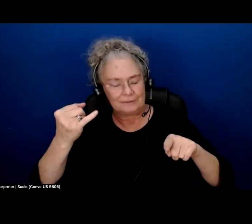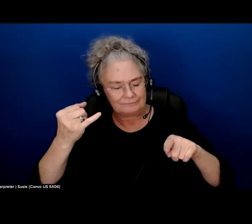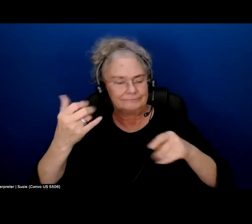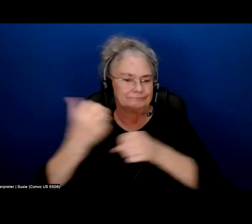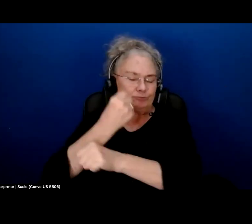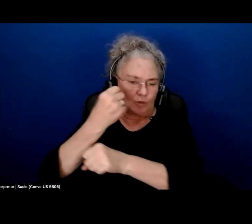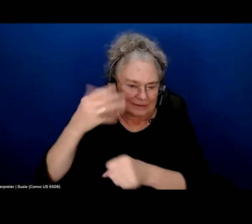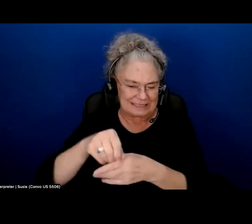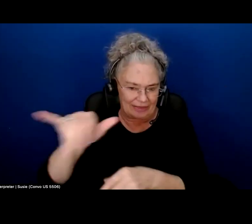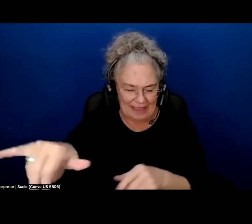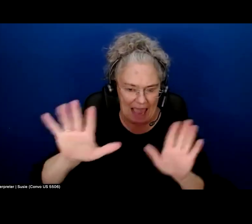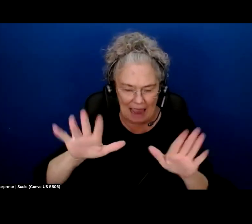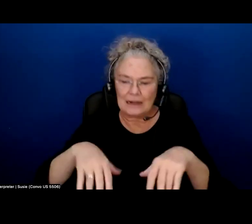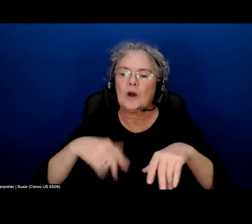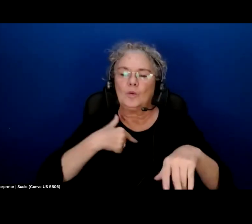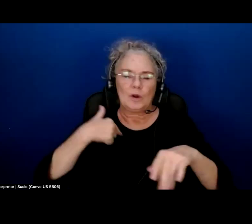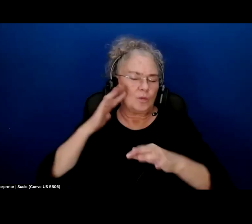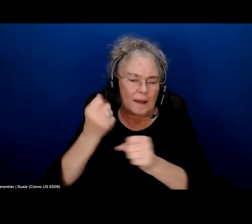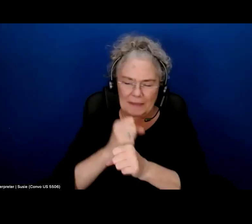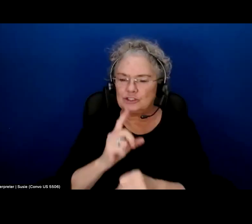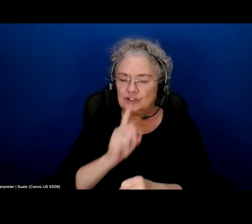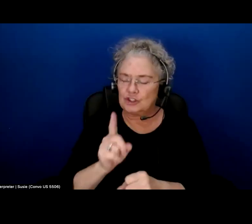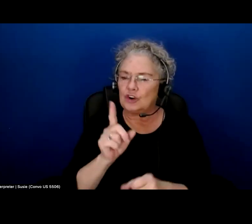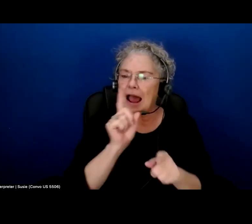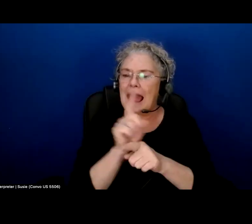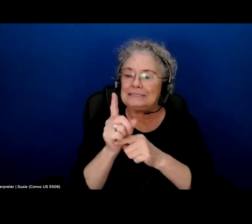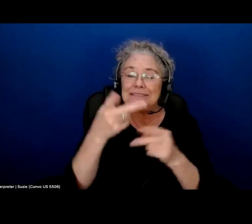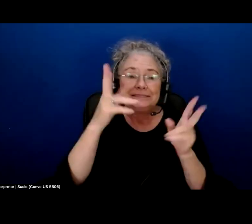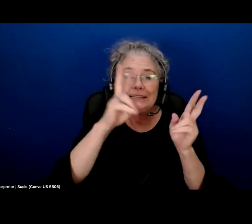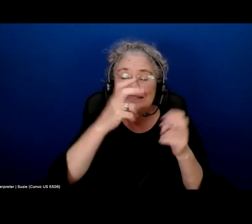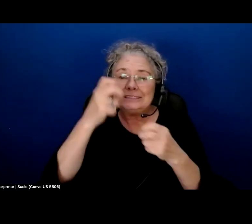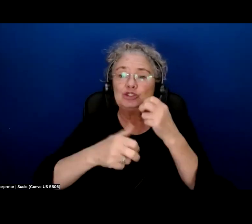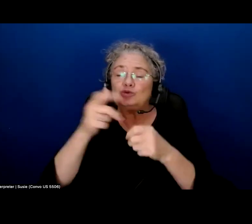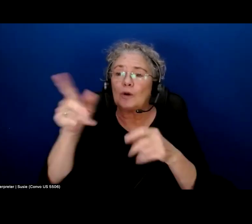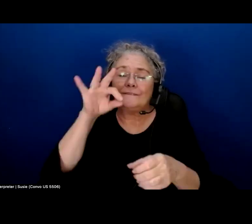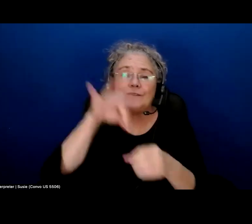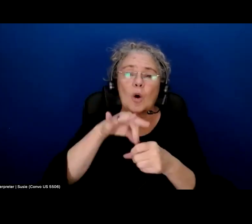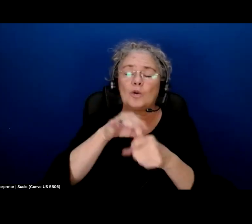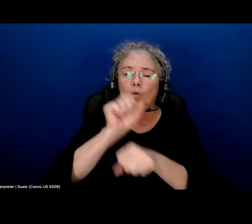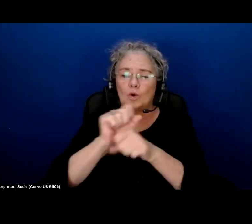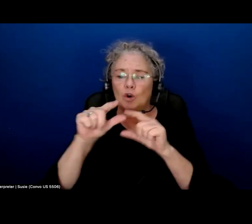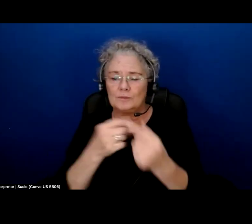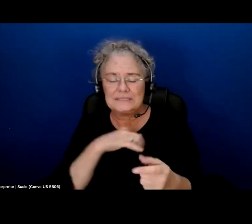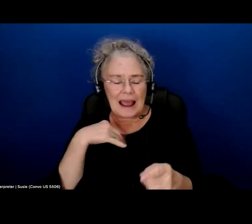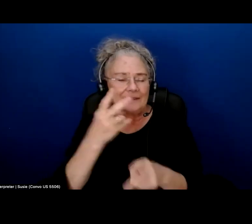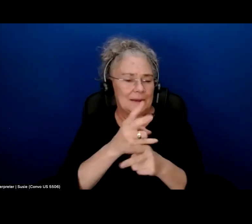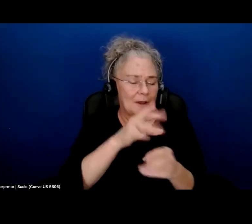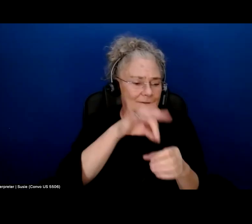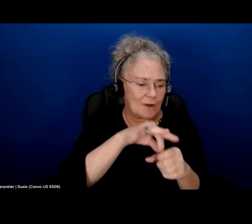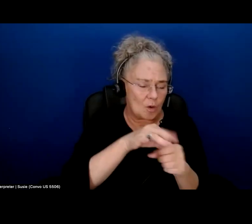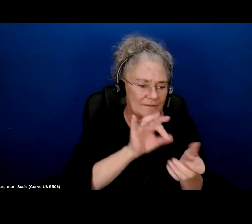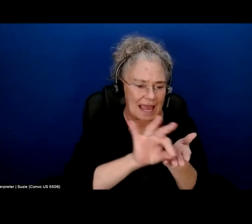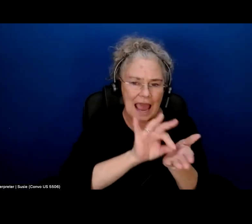sense. But we'll be making sure that as issues are voted on, work group staff is keeping